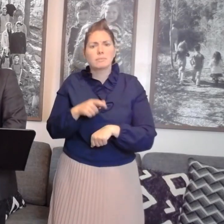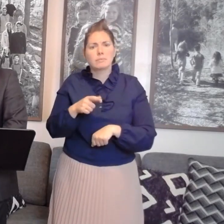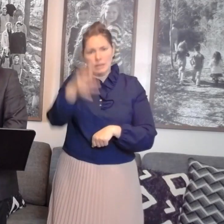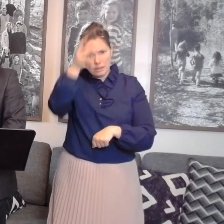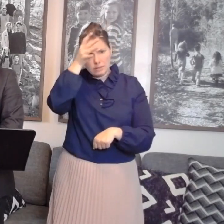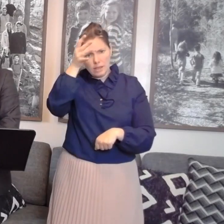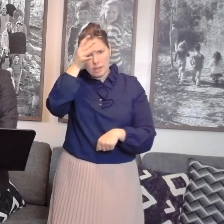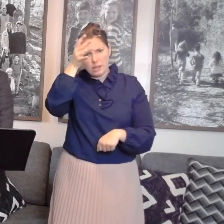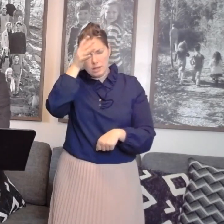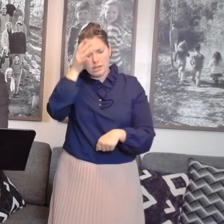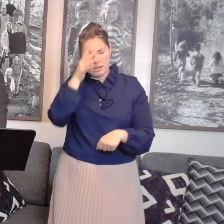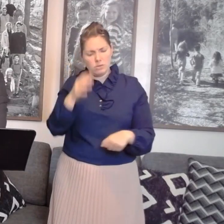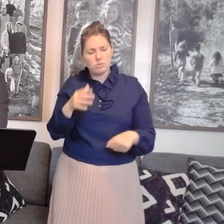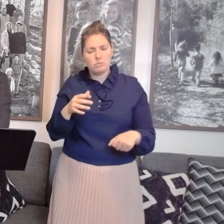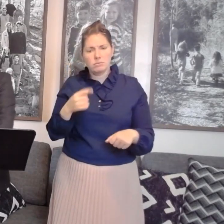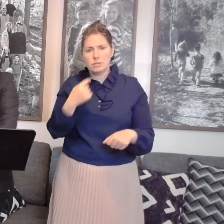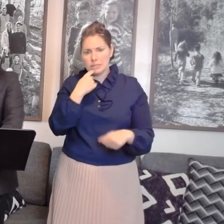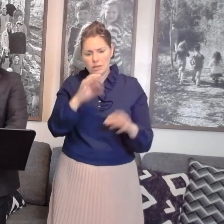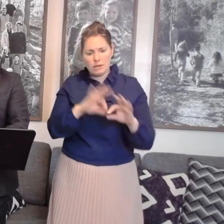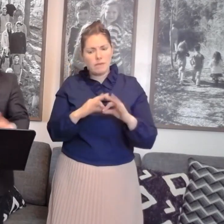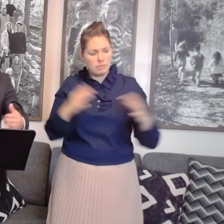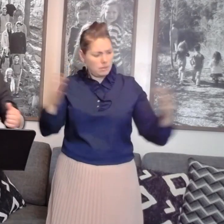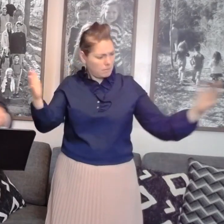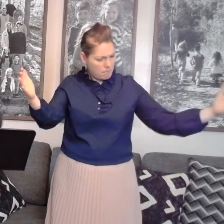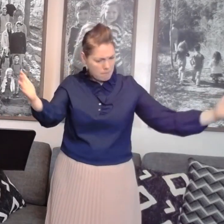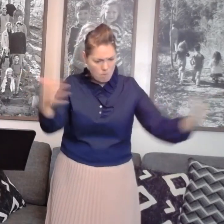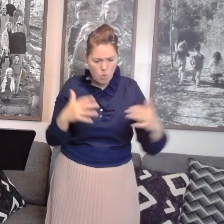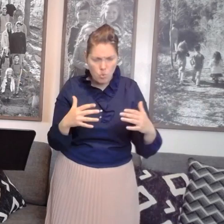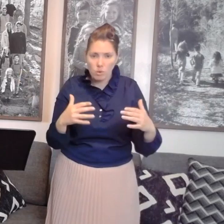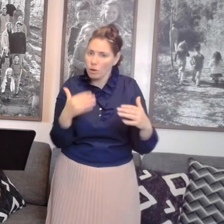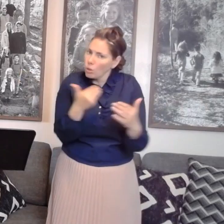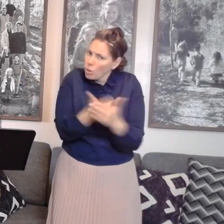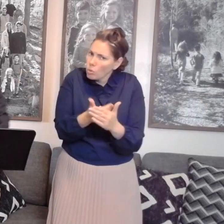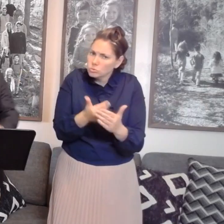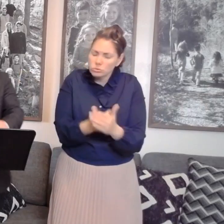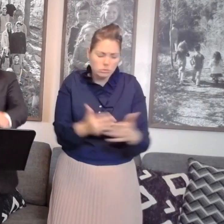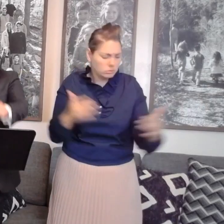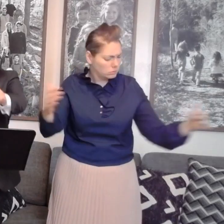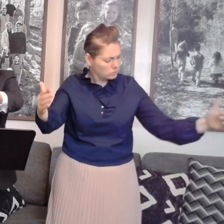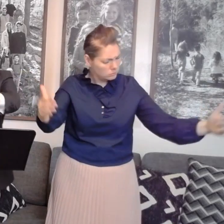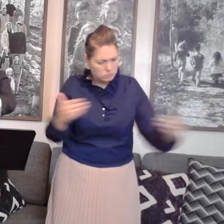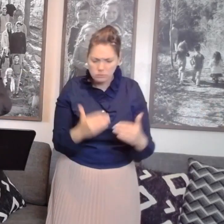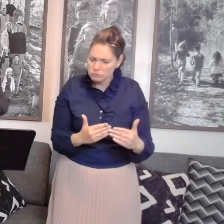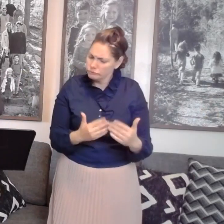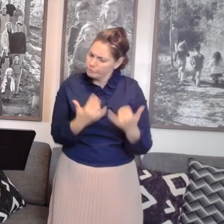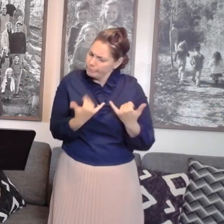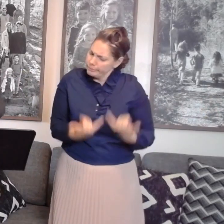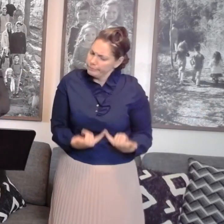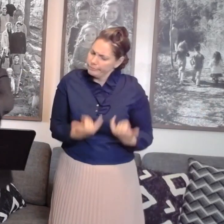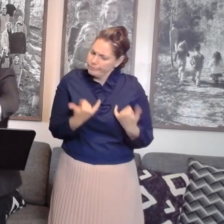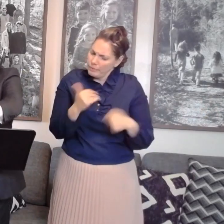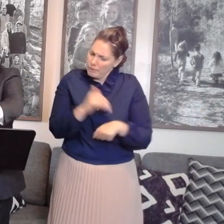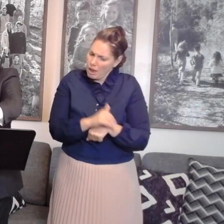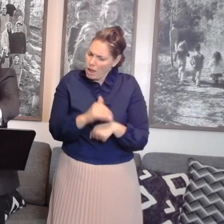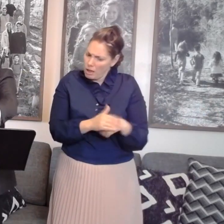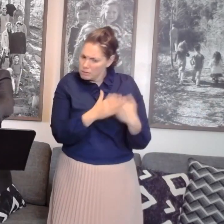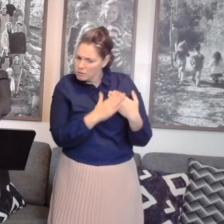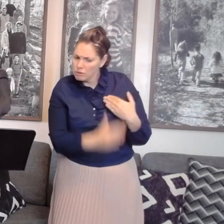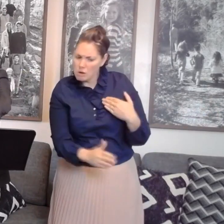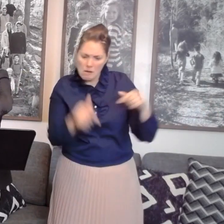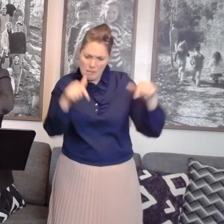together and you tell them, you gather them close and say, from this night on, this